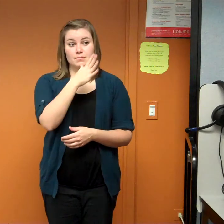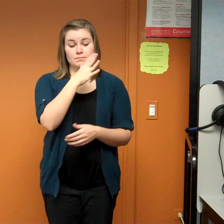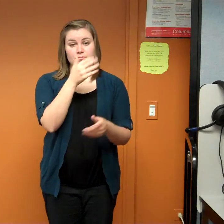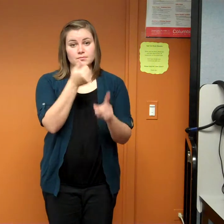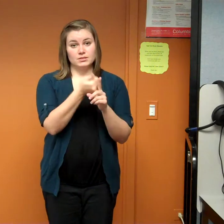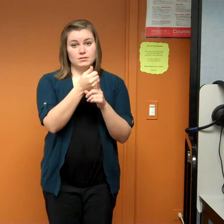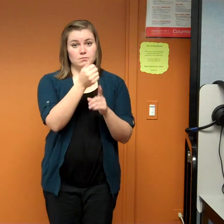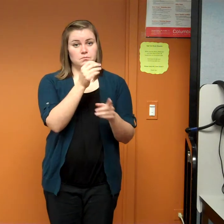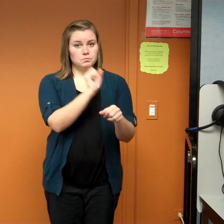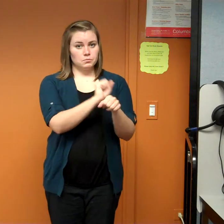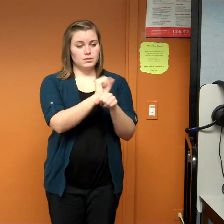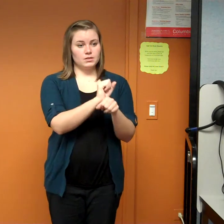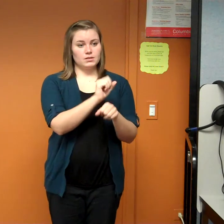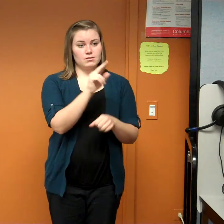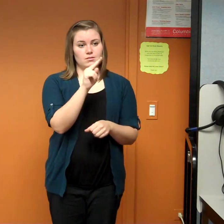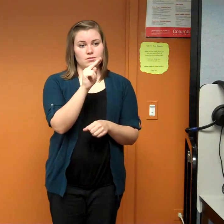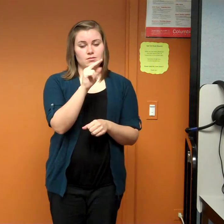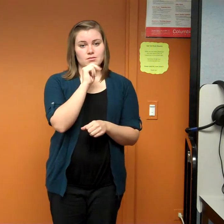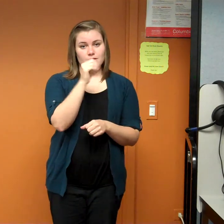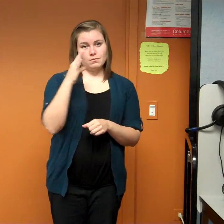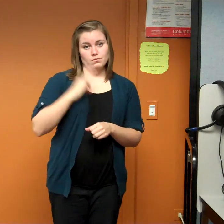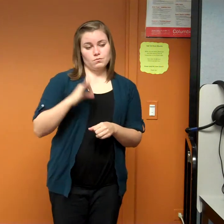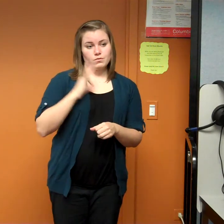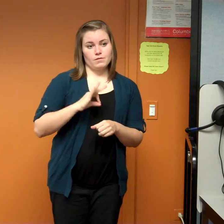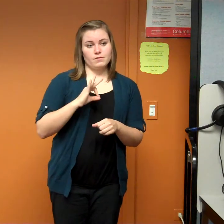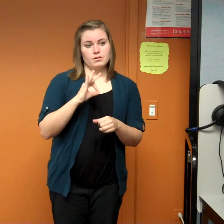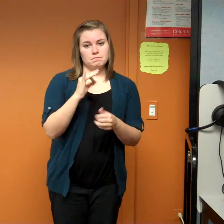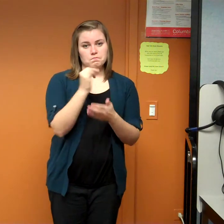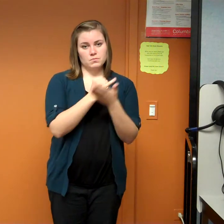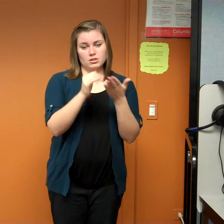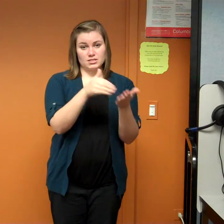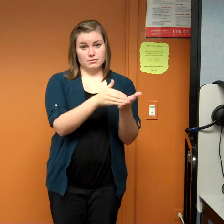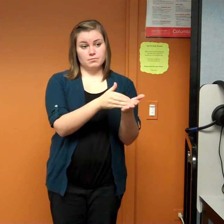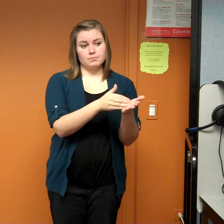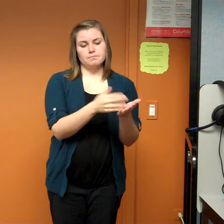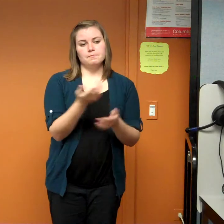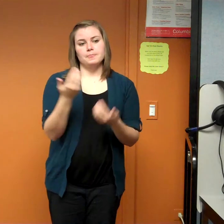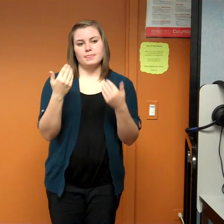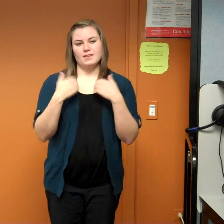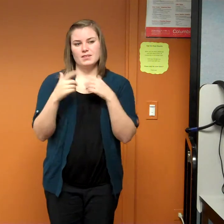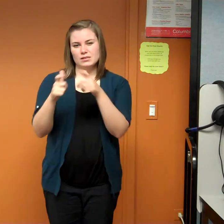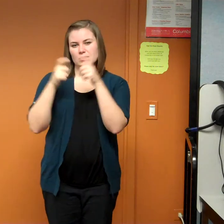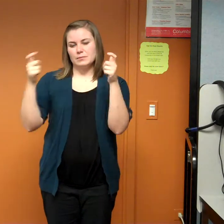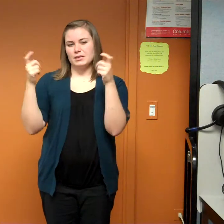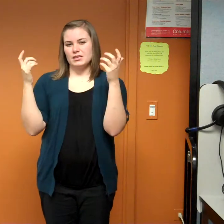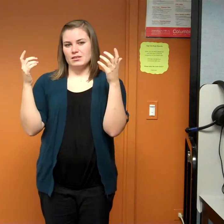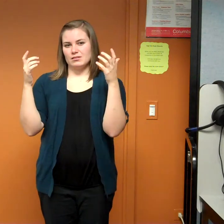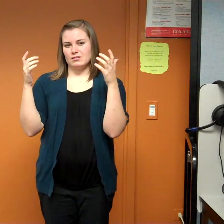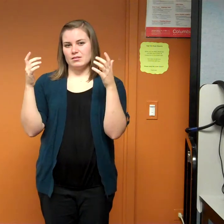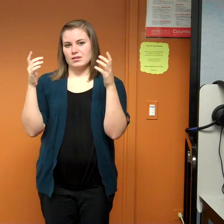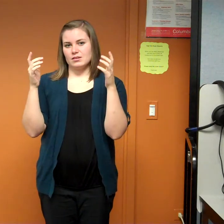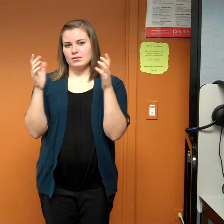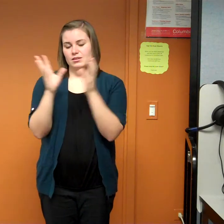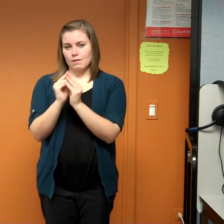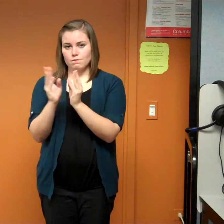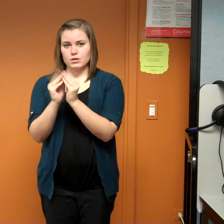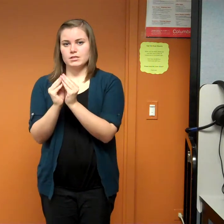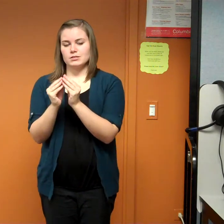we lived in, and it was a big conference where people would come and show off their shows, and then hopefully the arts